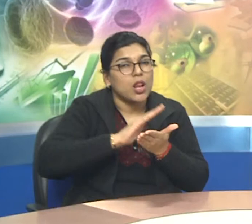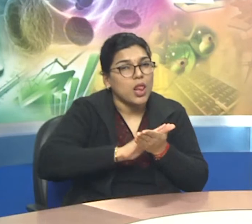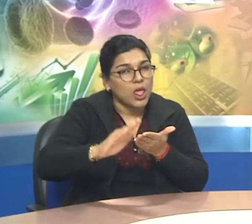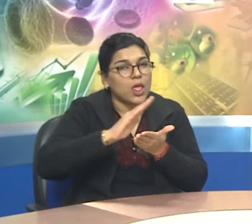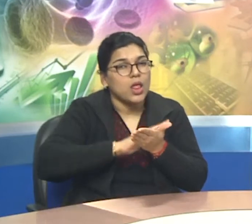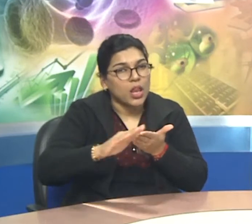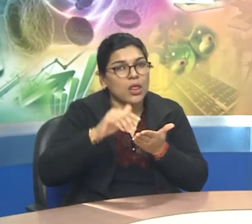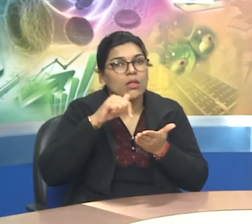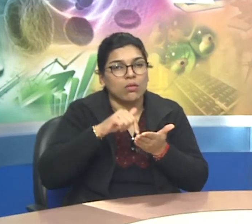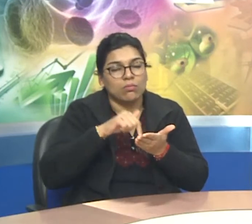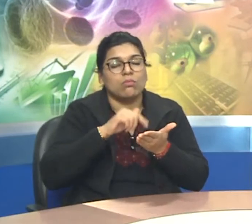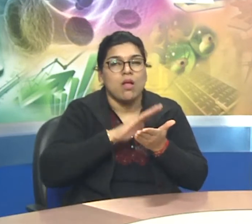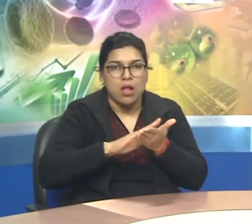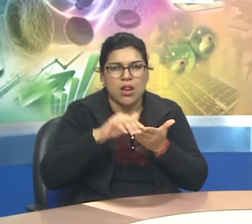and then cleaned